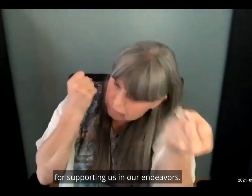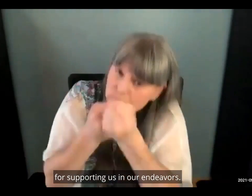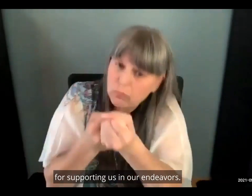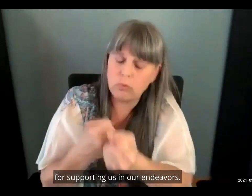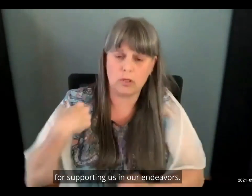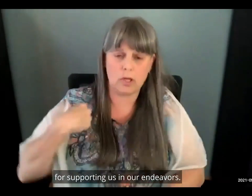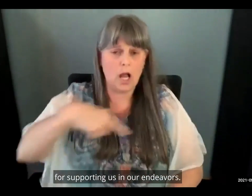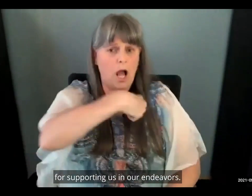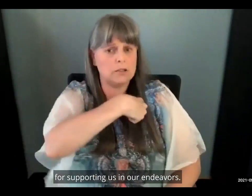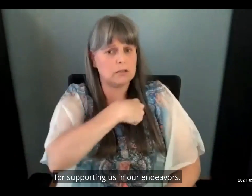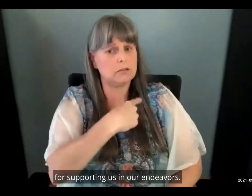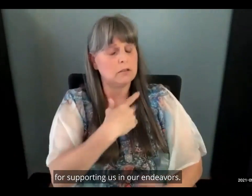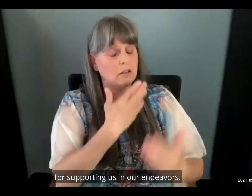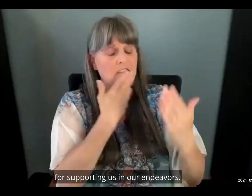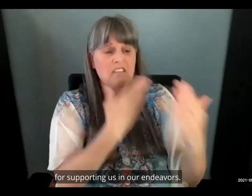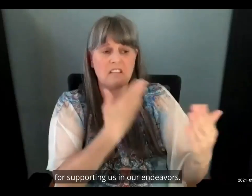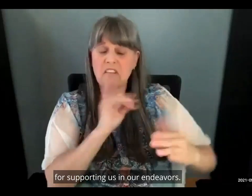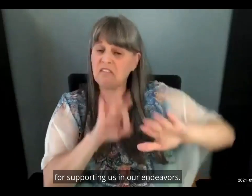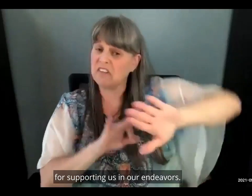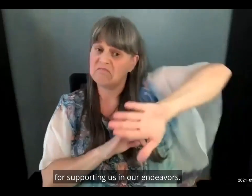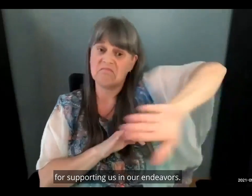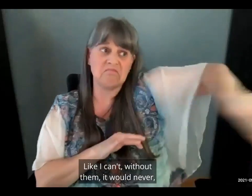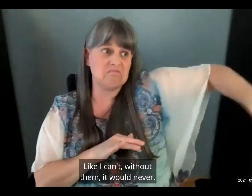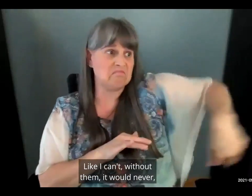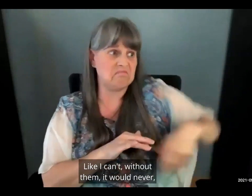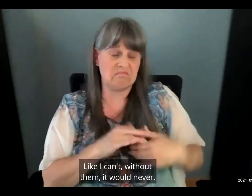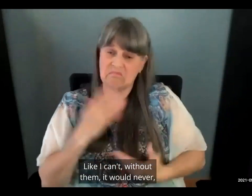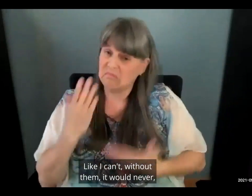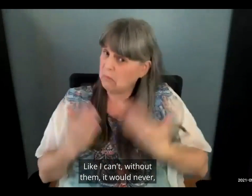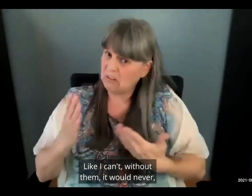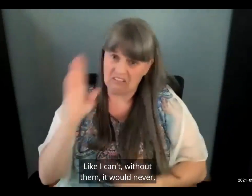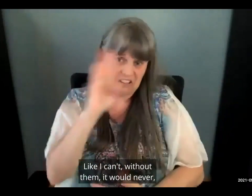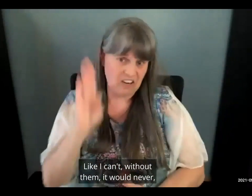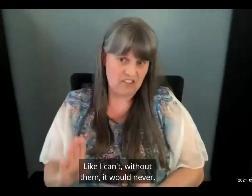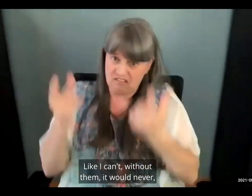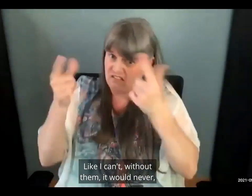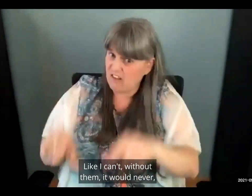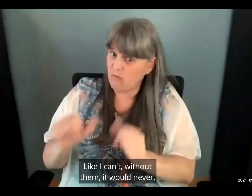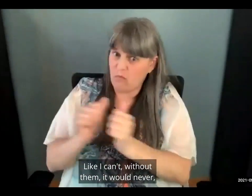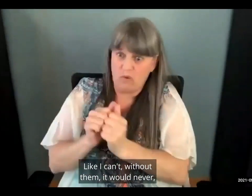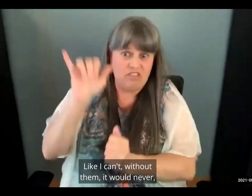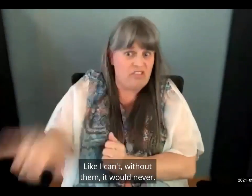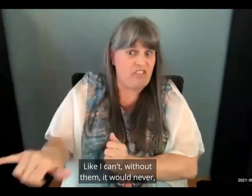for supporting us in our endeavors. Like, I can't, without them,